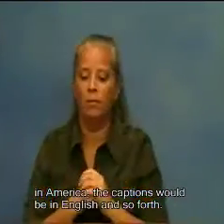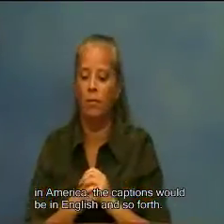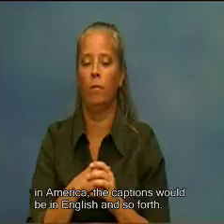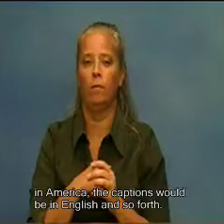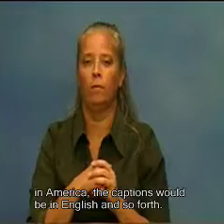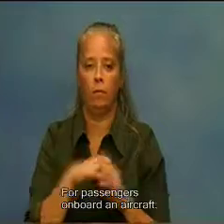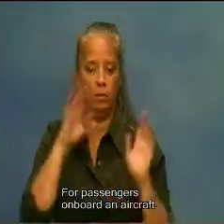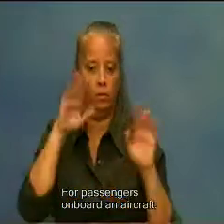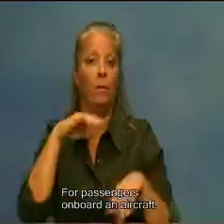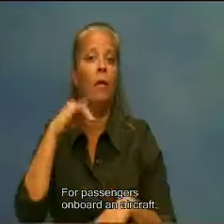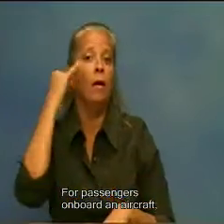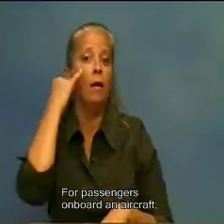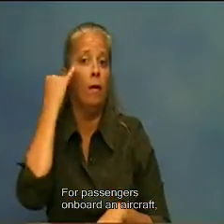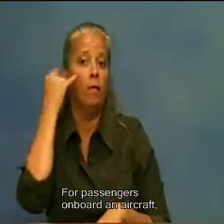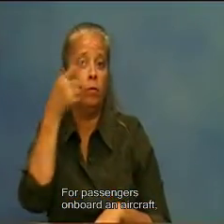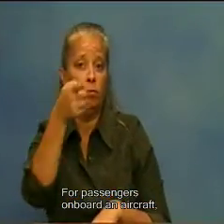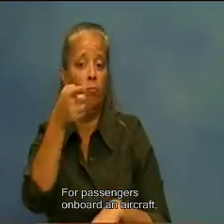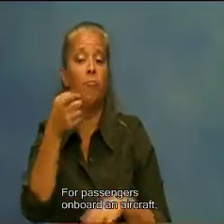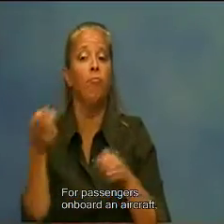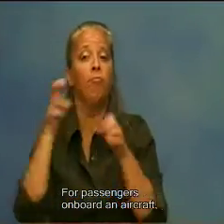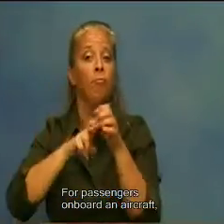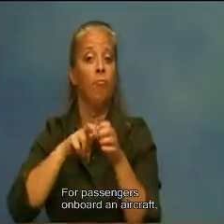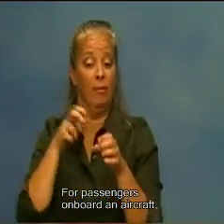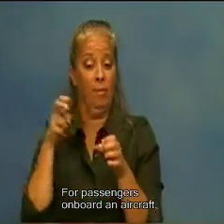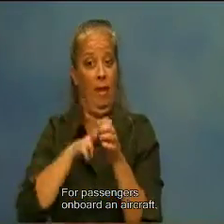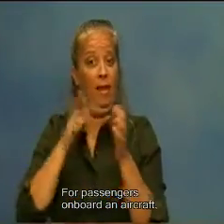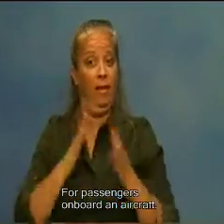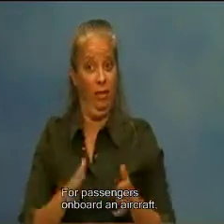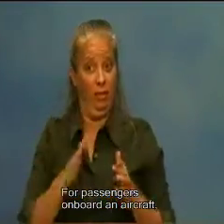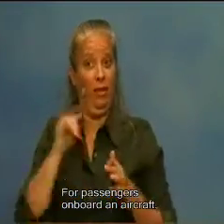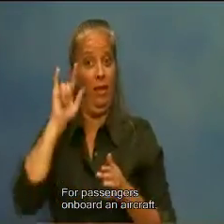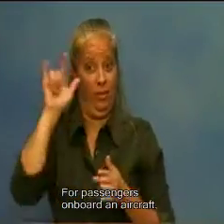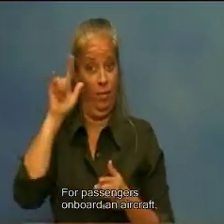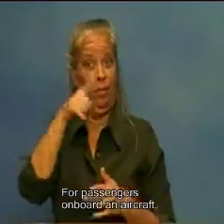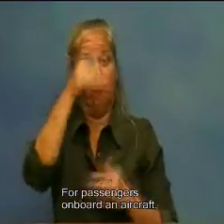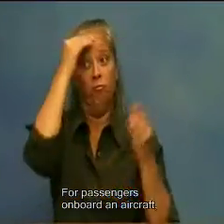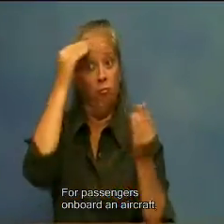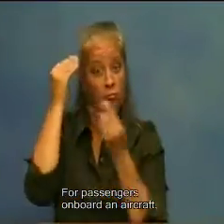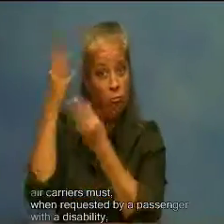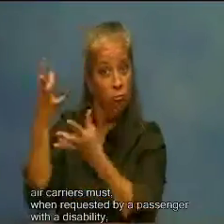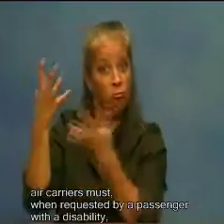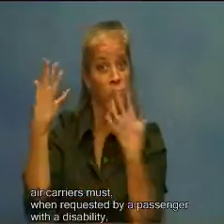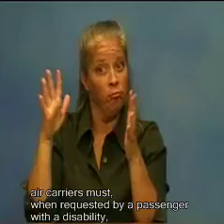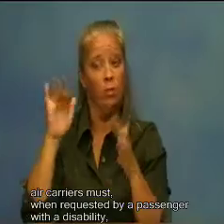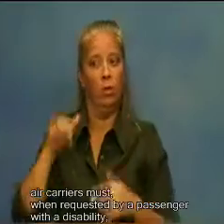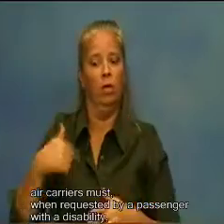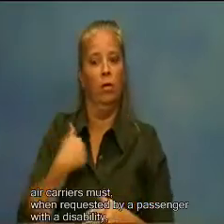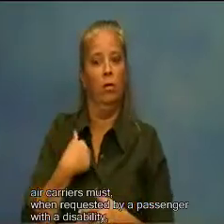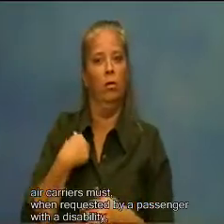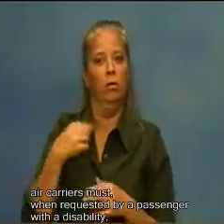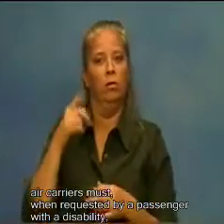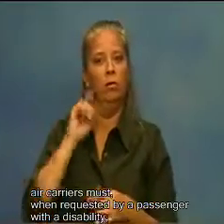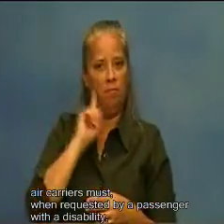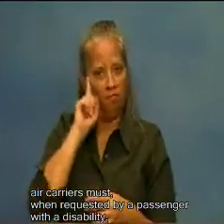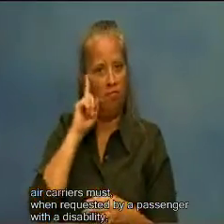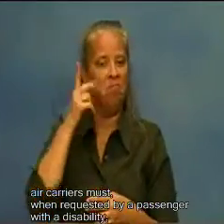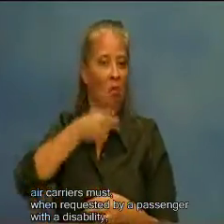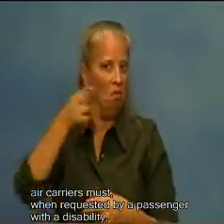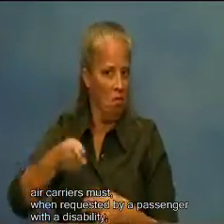forth. For passengers on board an aircraft, air carriers must, when